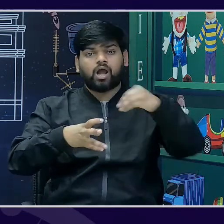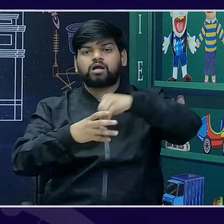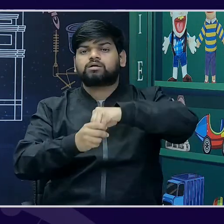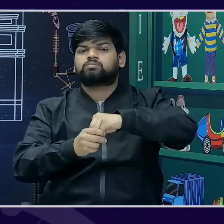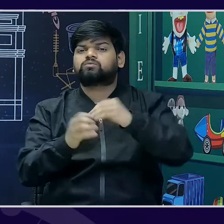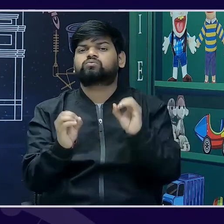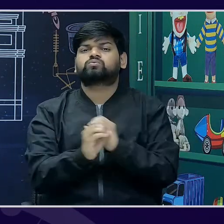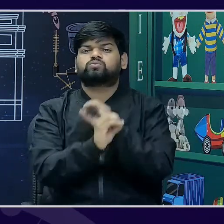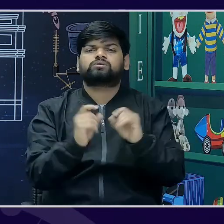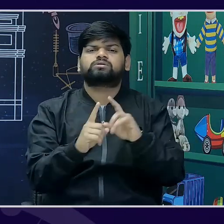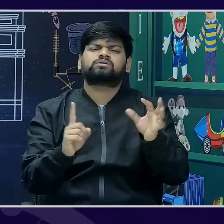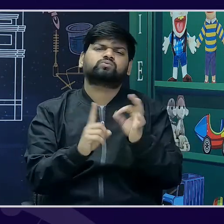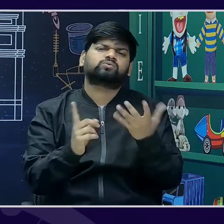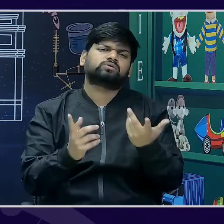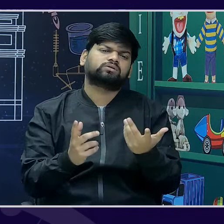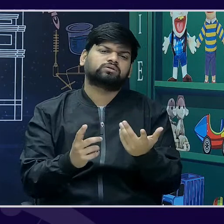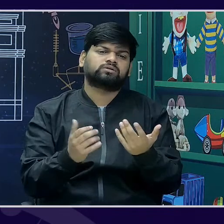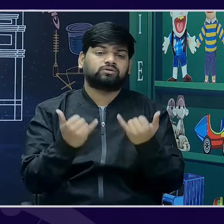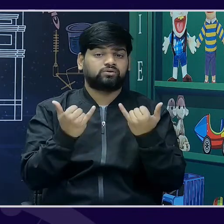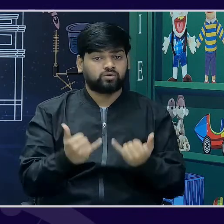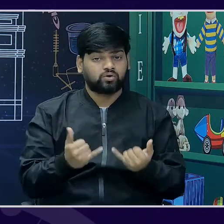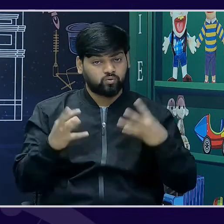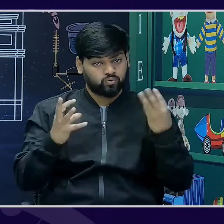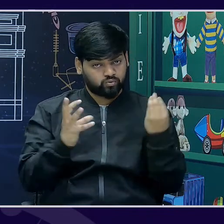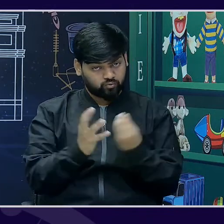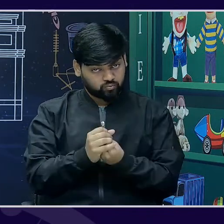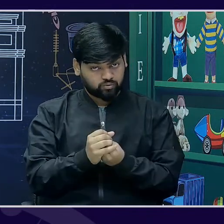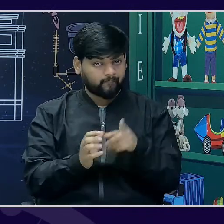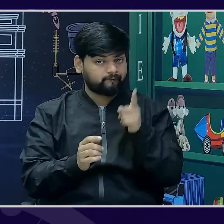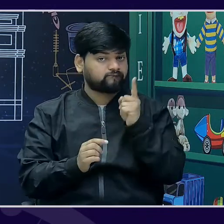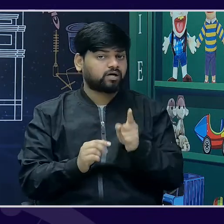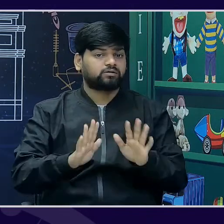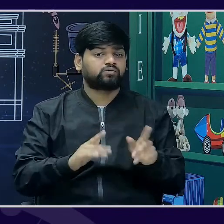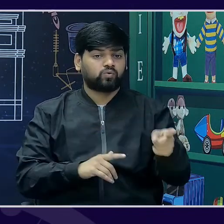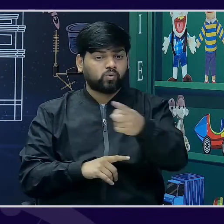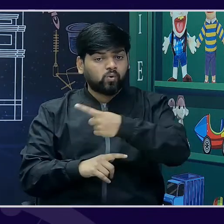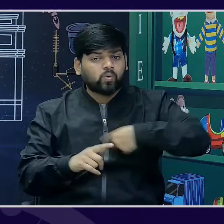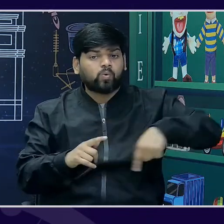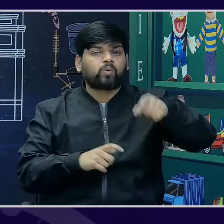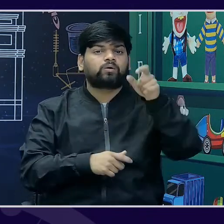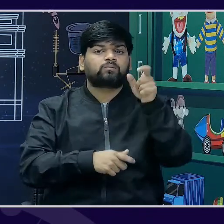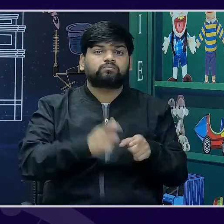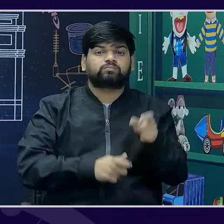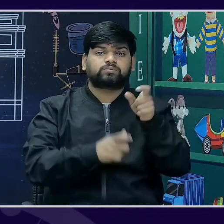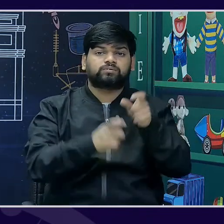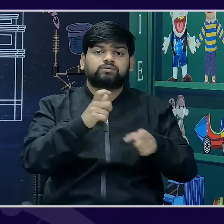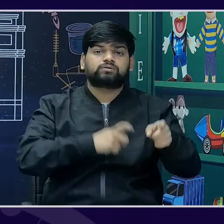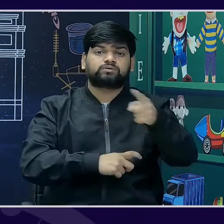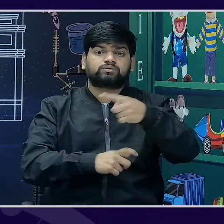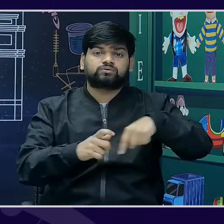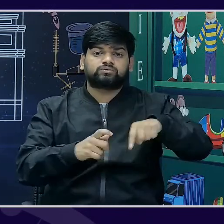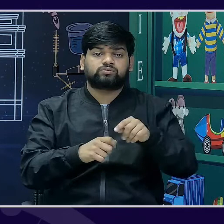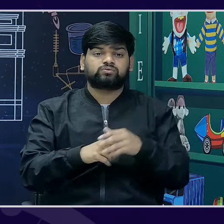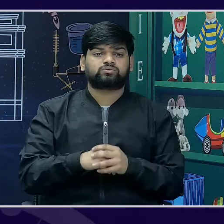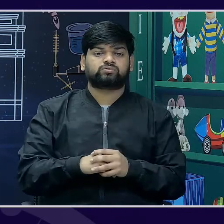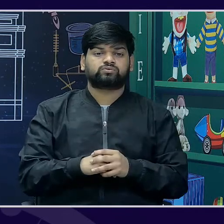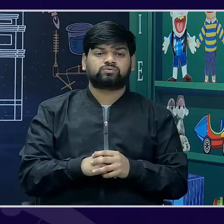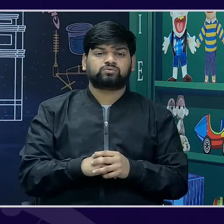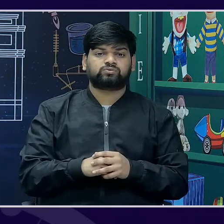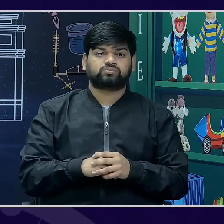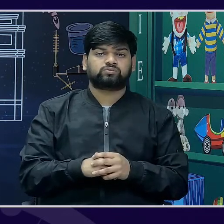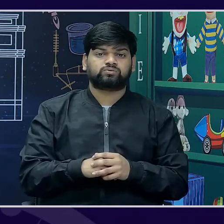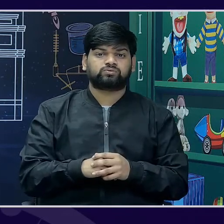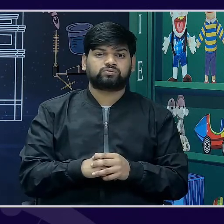there now that the time has come for us, because every year there are more than 2,000 kids being operated under some or the